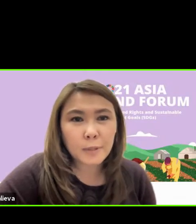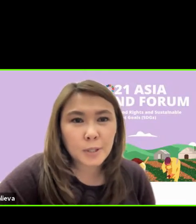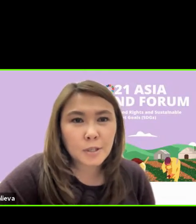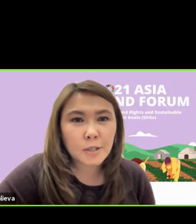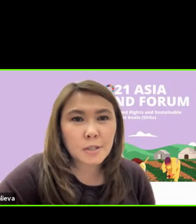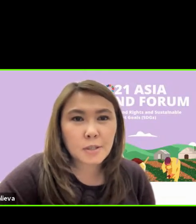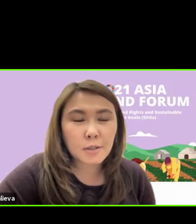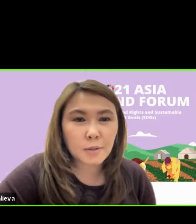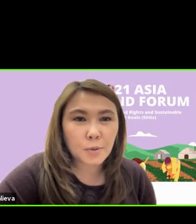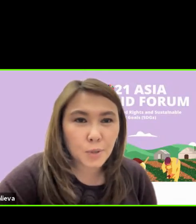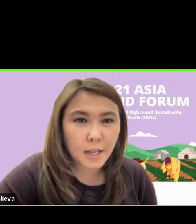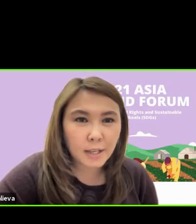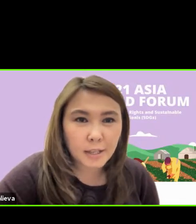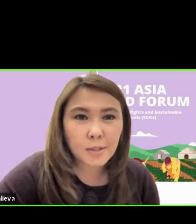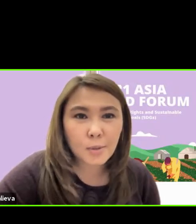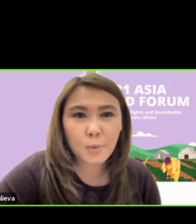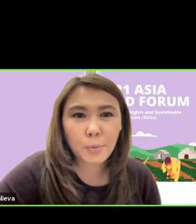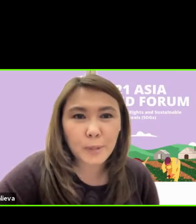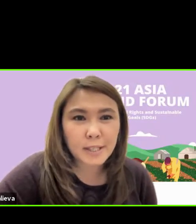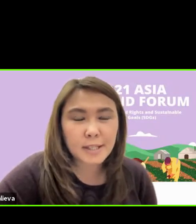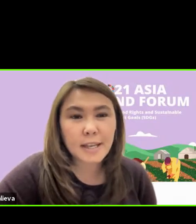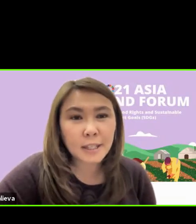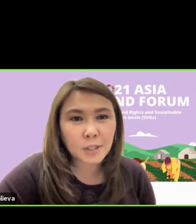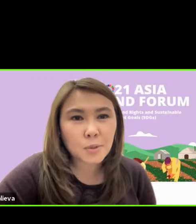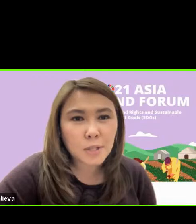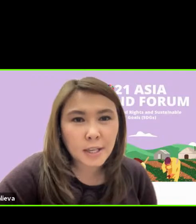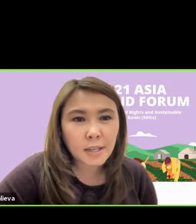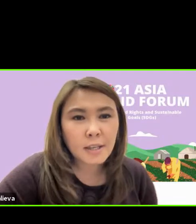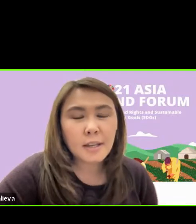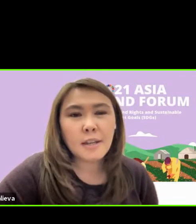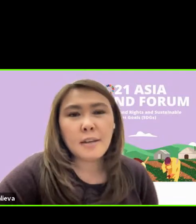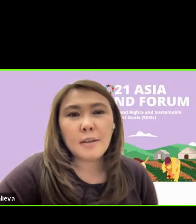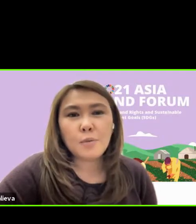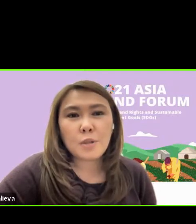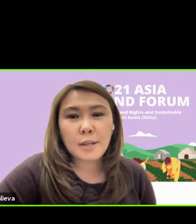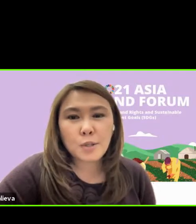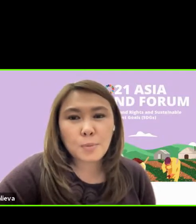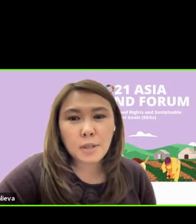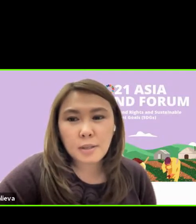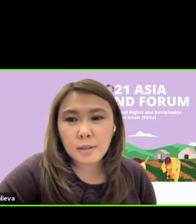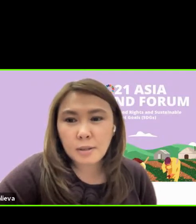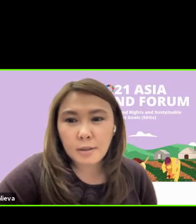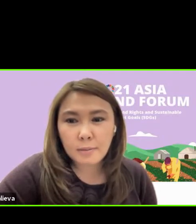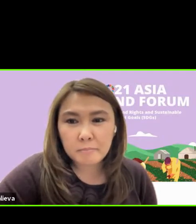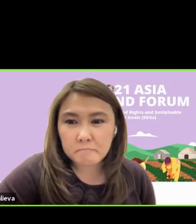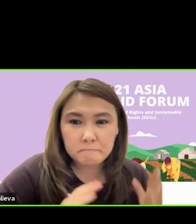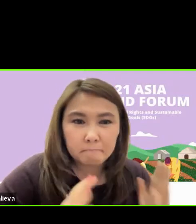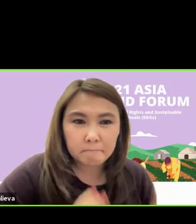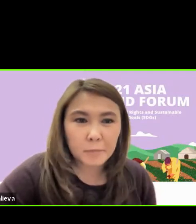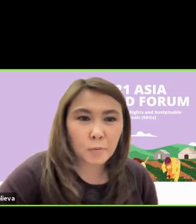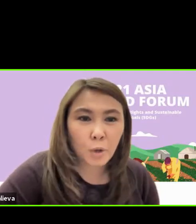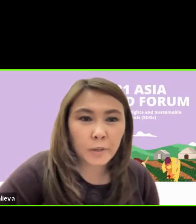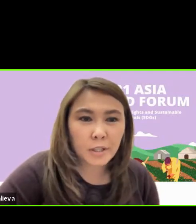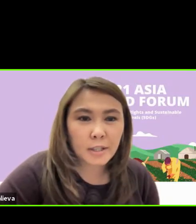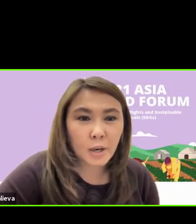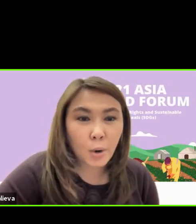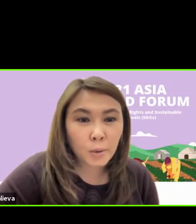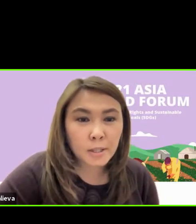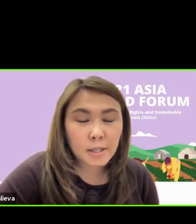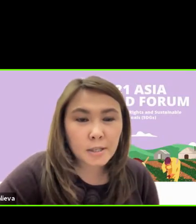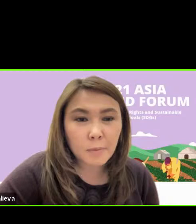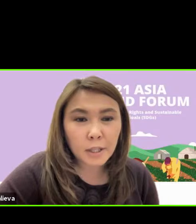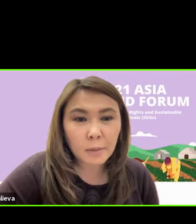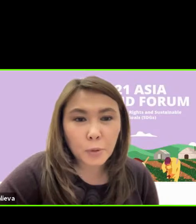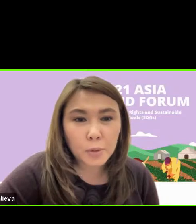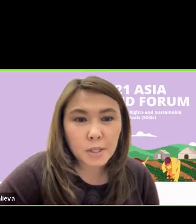we are leaders today. Yeah? So please act today, try to be involved in the